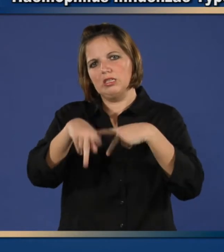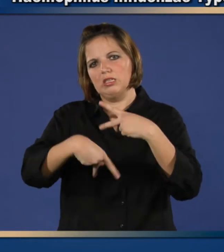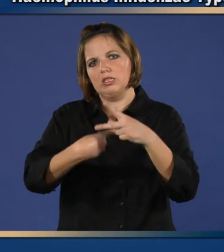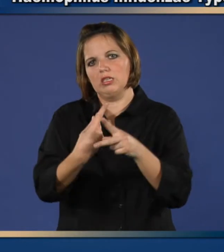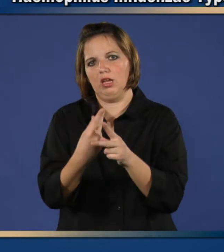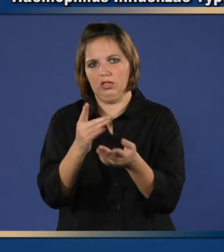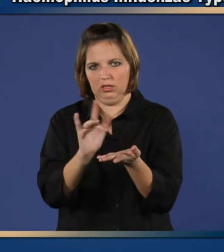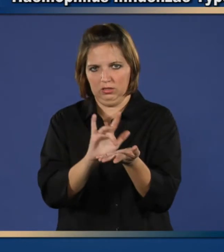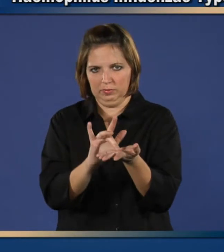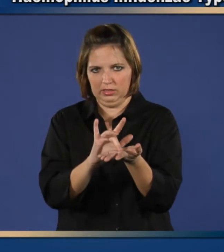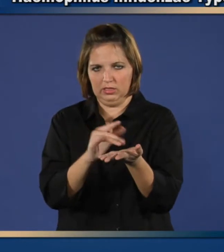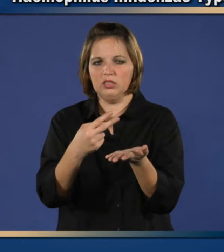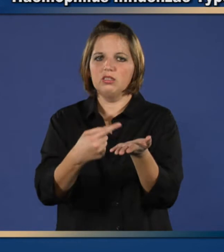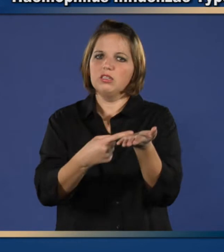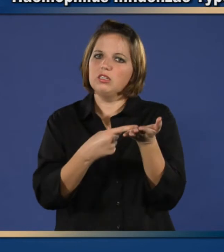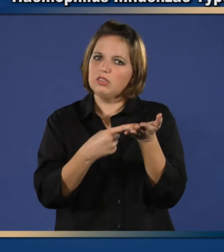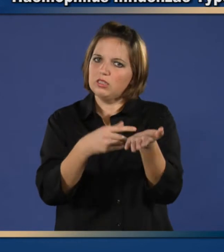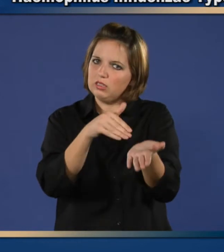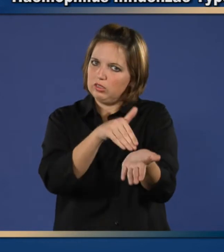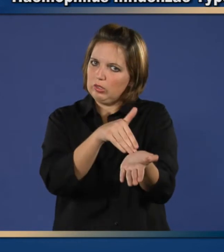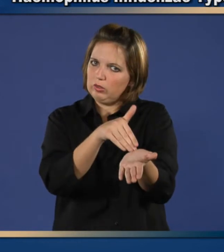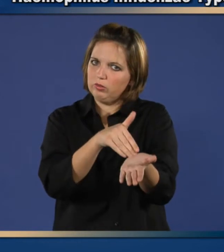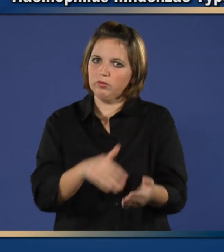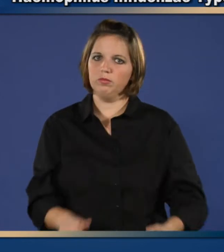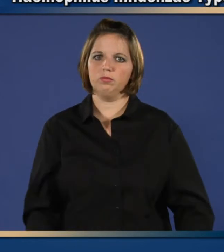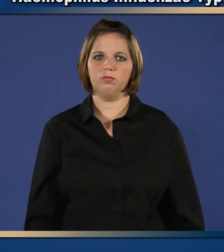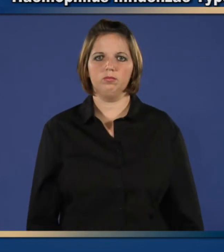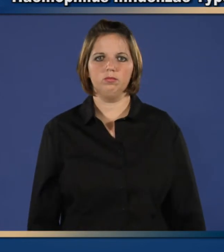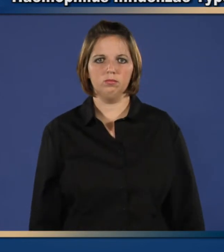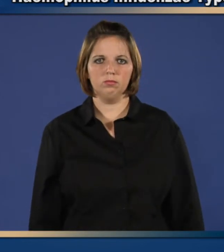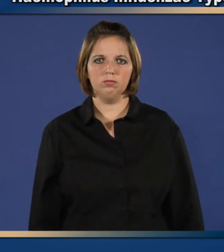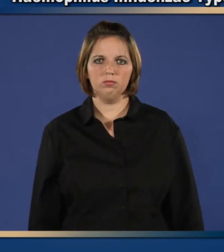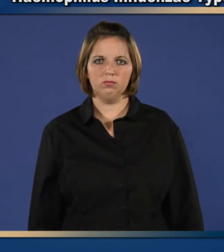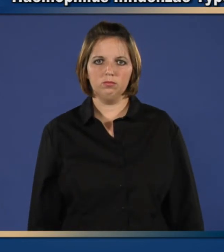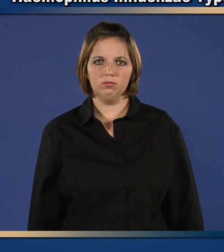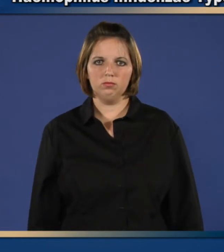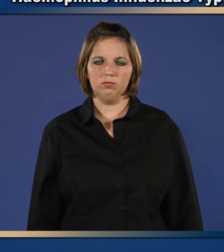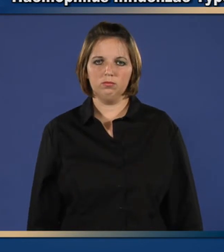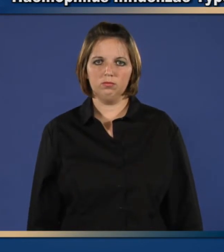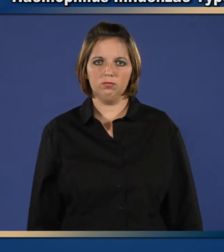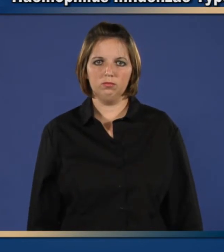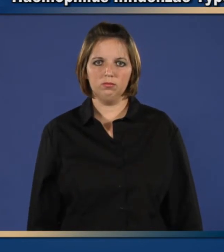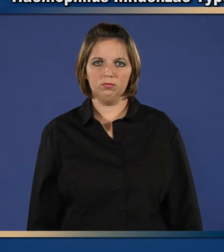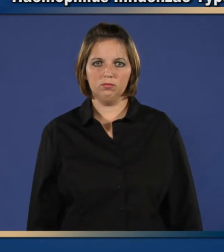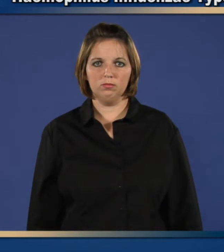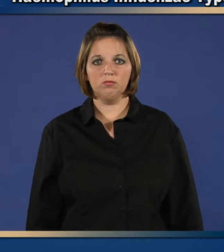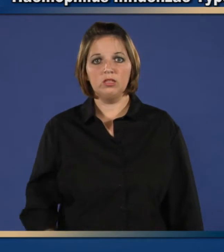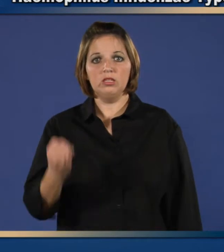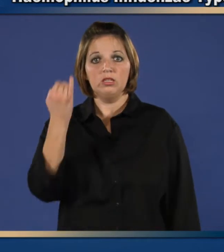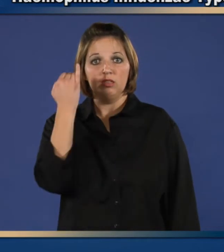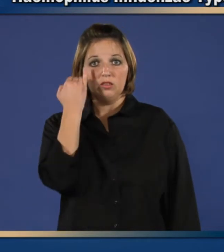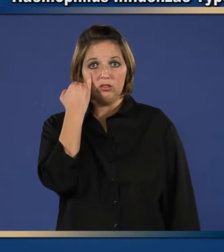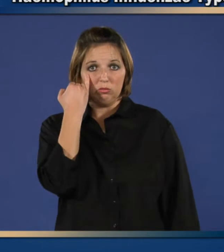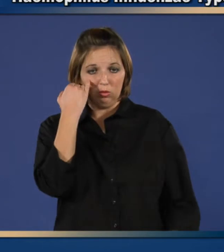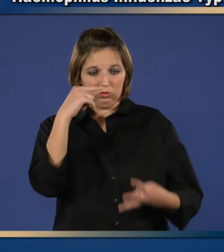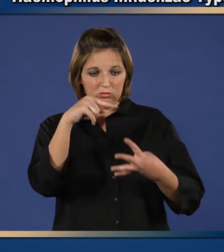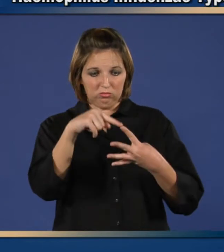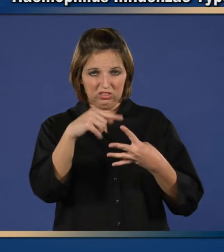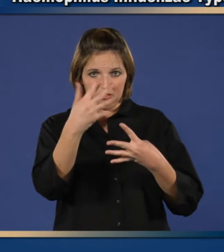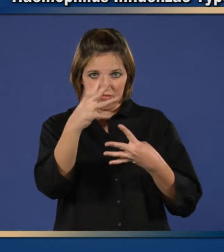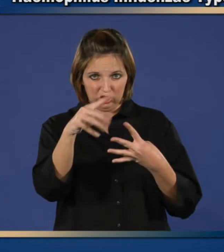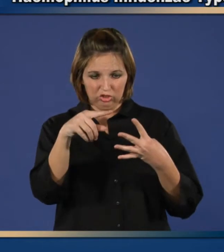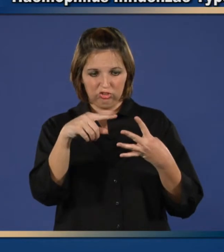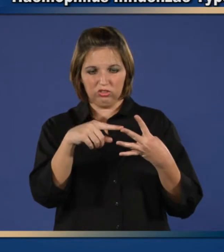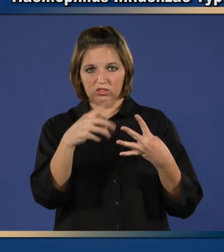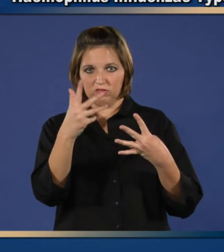Depending on what brand of Hib vaccine is used, your child might not need the dose at 6 months of age.